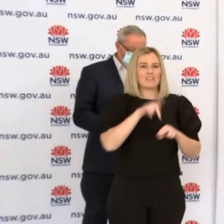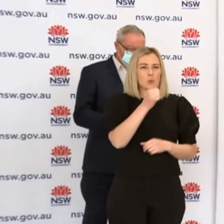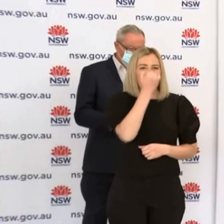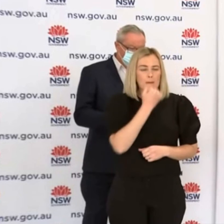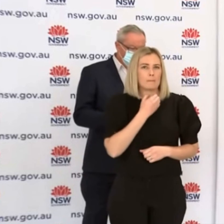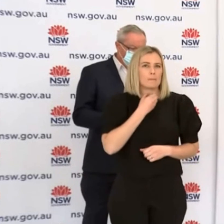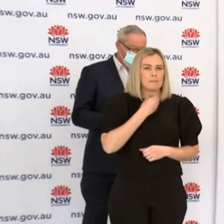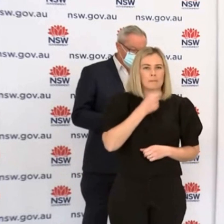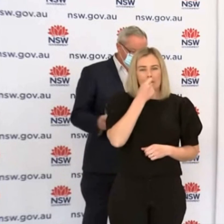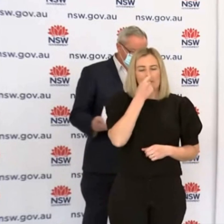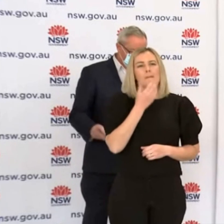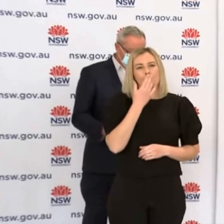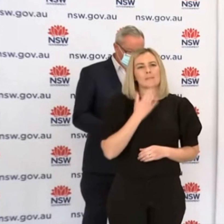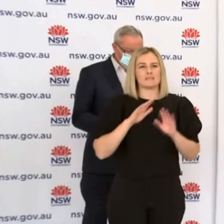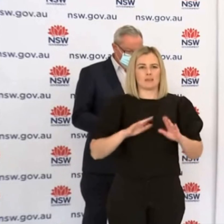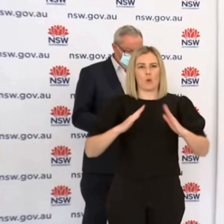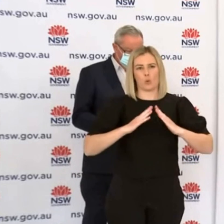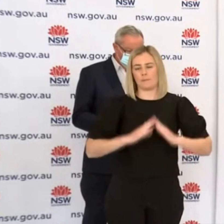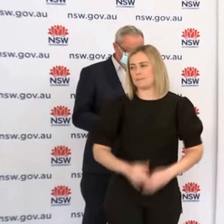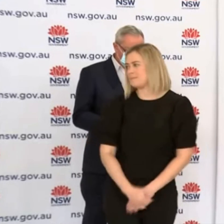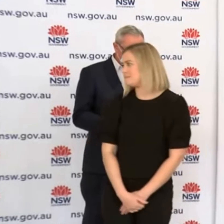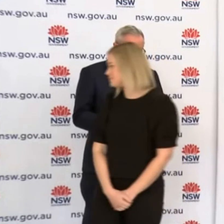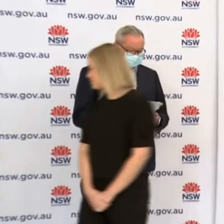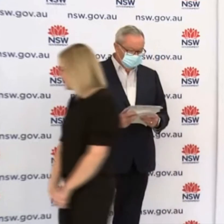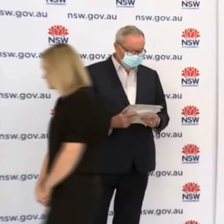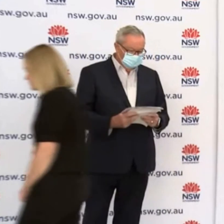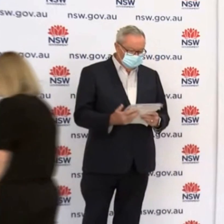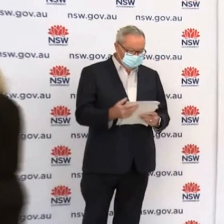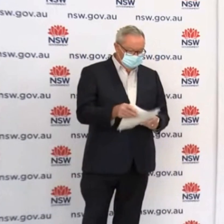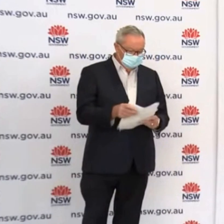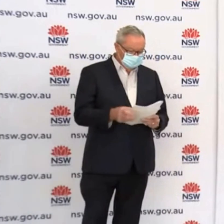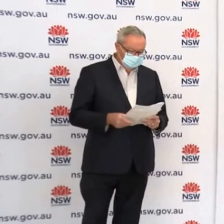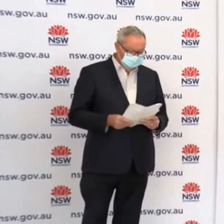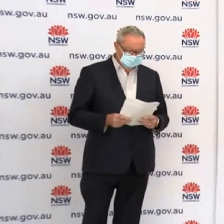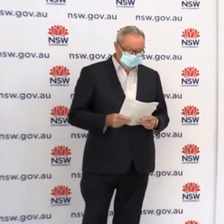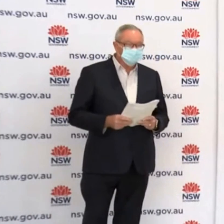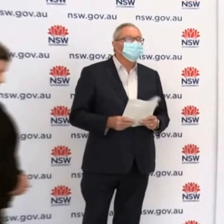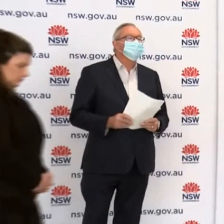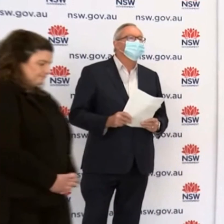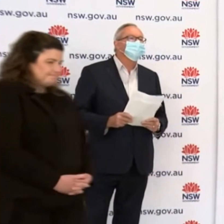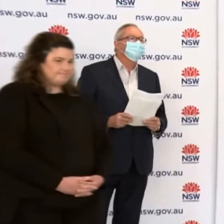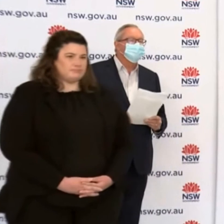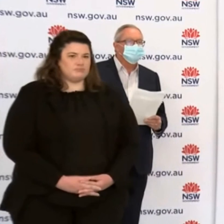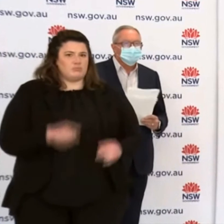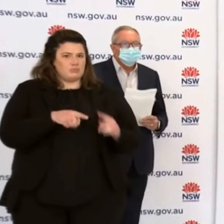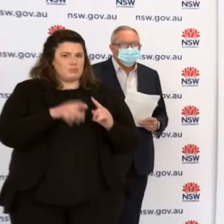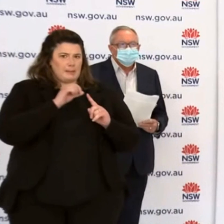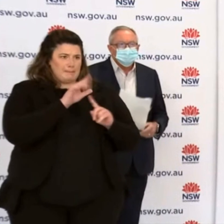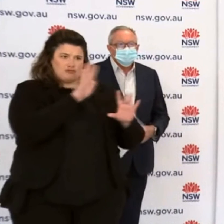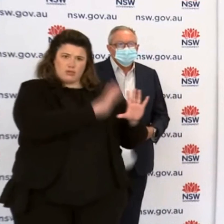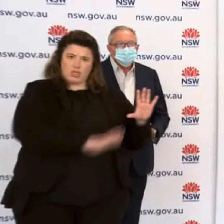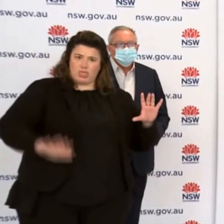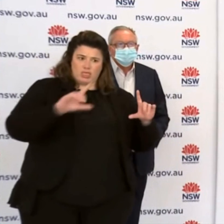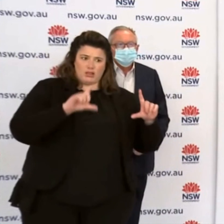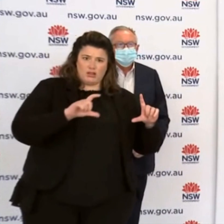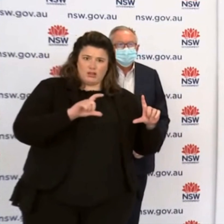Dr McAnulty, the number of cases in the Penrith area, those 23 cases there, with the mix of those cases, how much